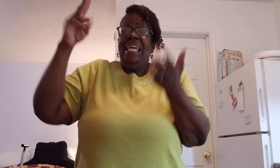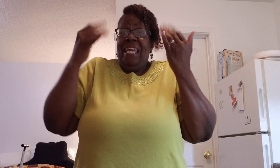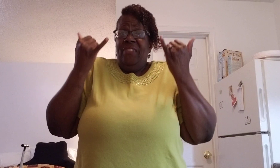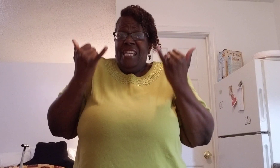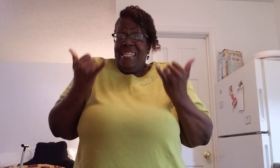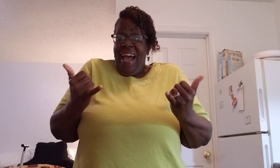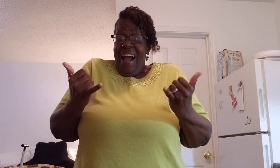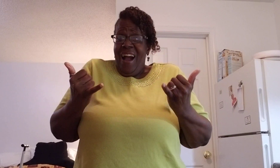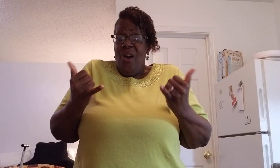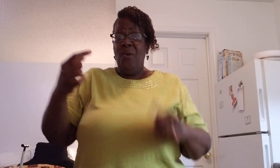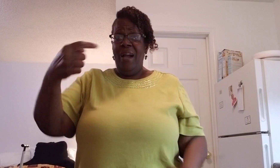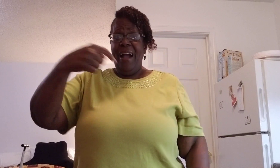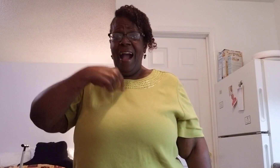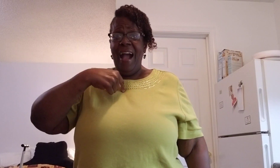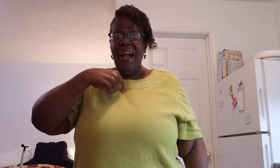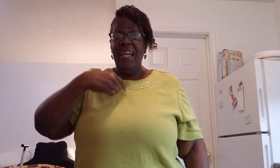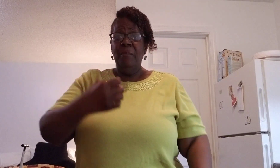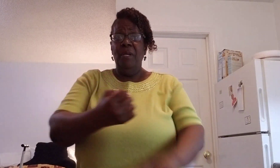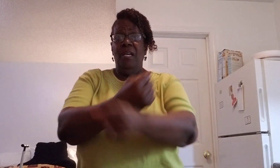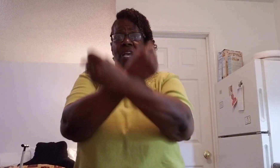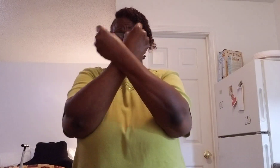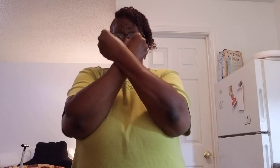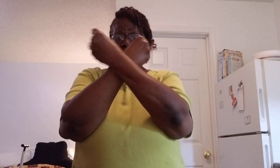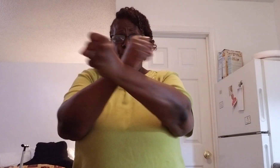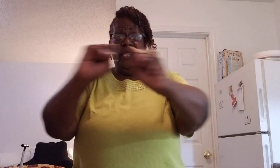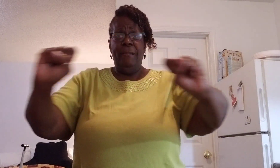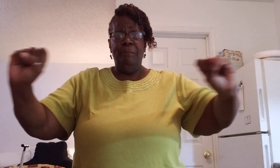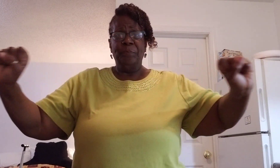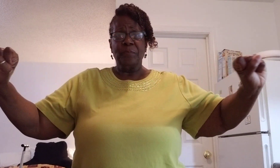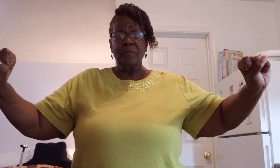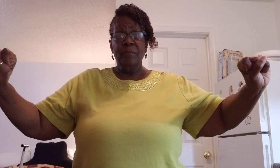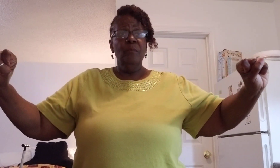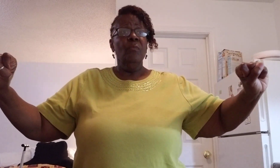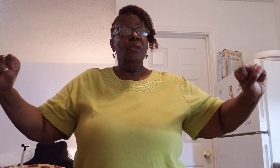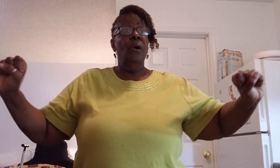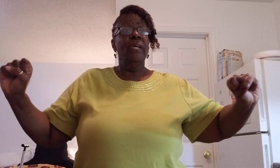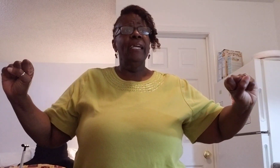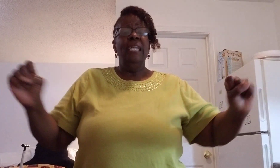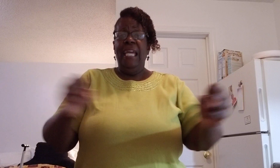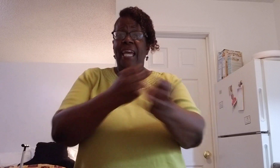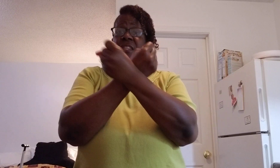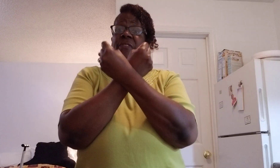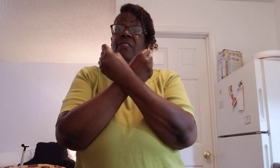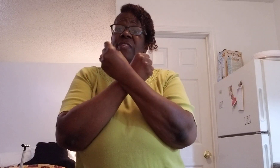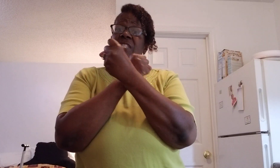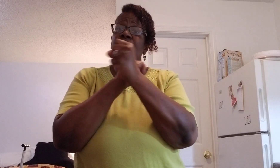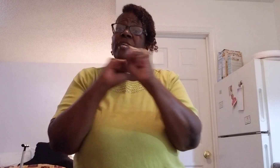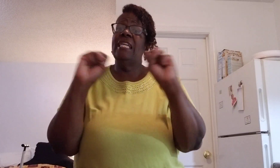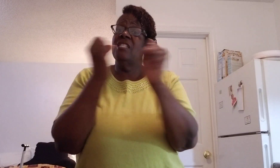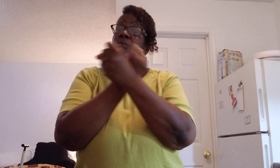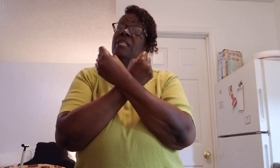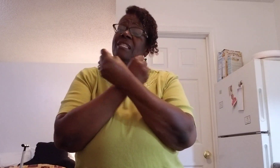And then now I'm free. Okay? And then this free is really